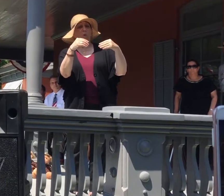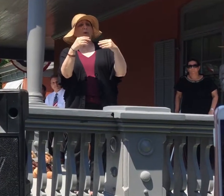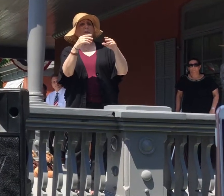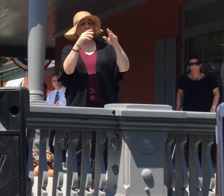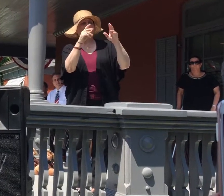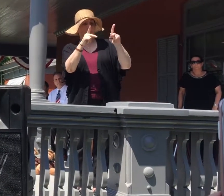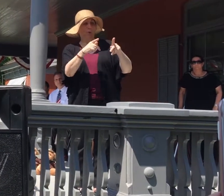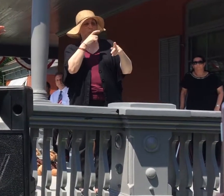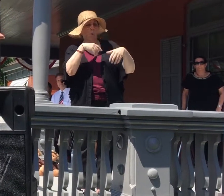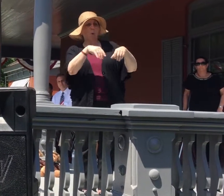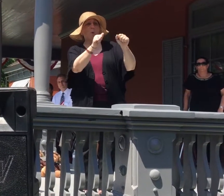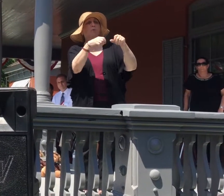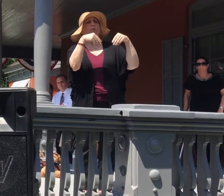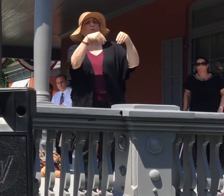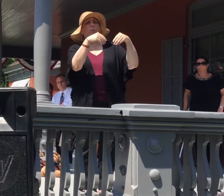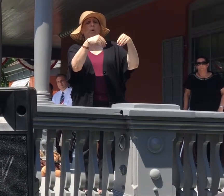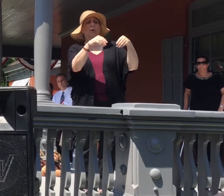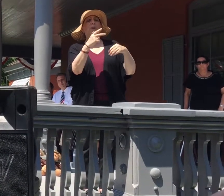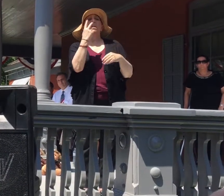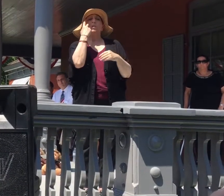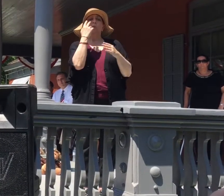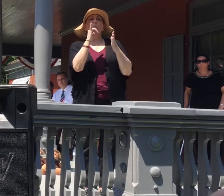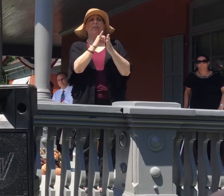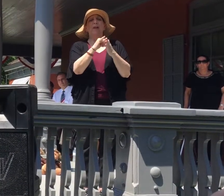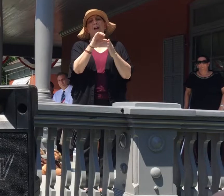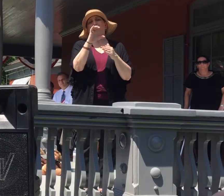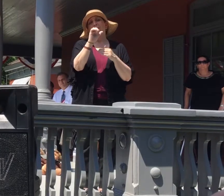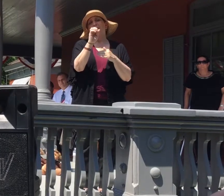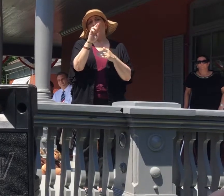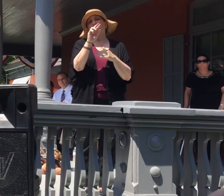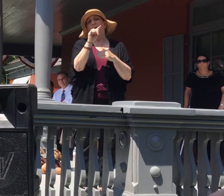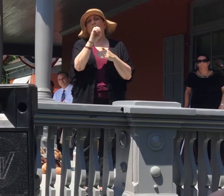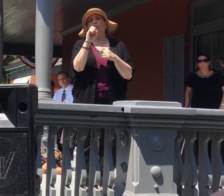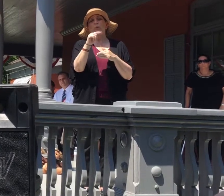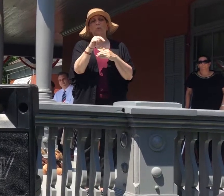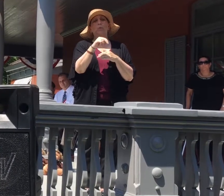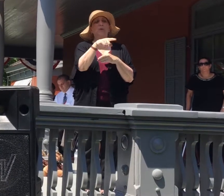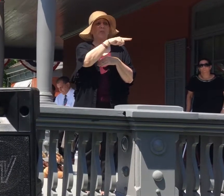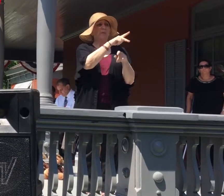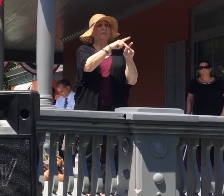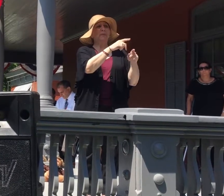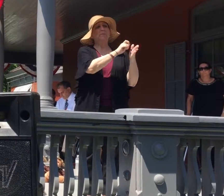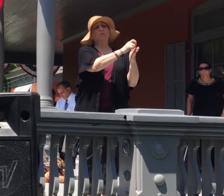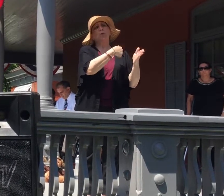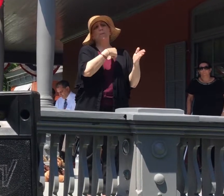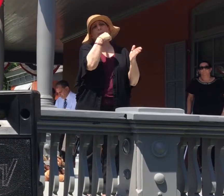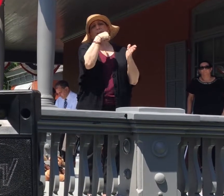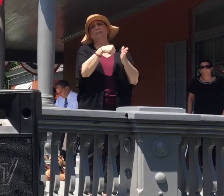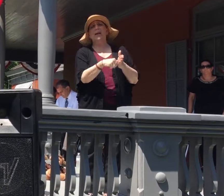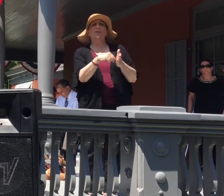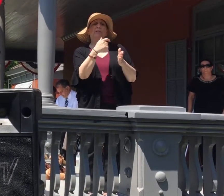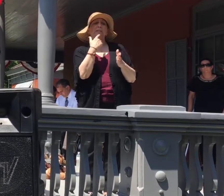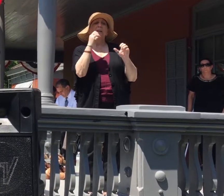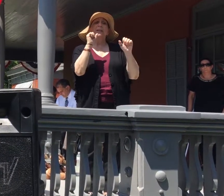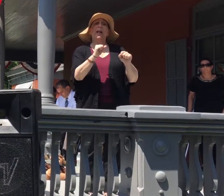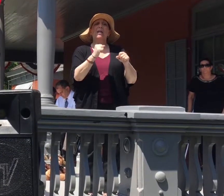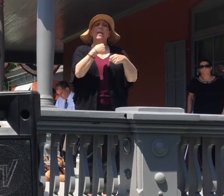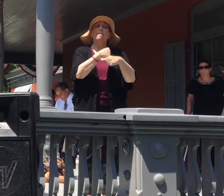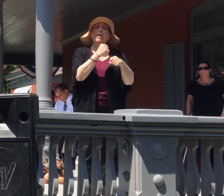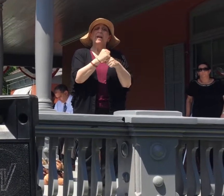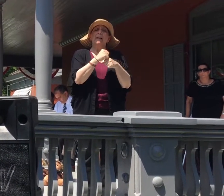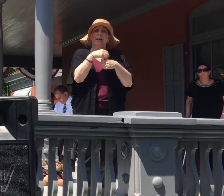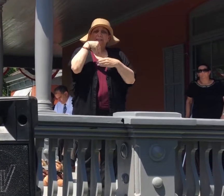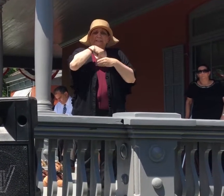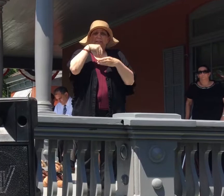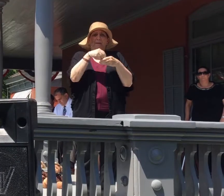that story and seeing Clifford Berryman's cartoon of the incident, they wrote me a letter at the White House asking permission to make a stuffed